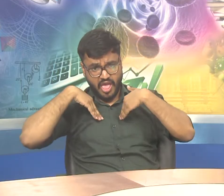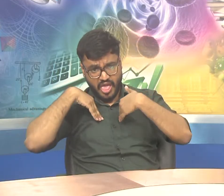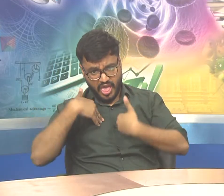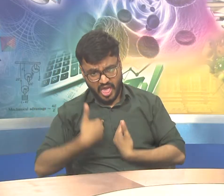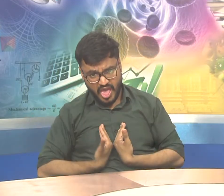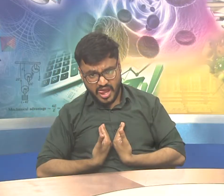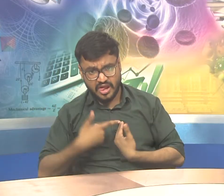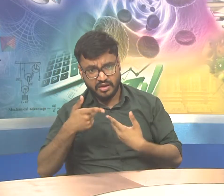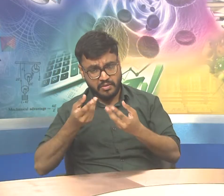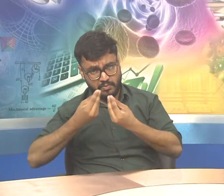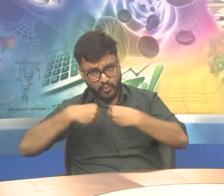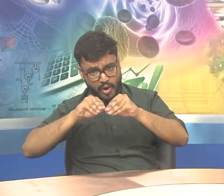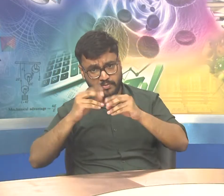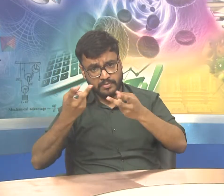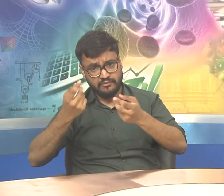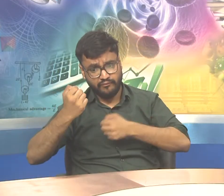Your answer would be